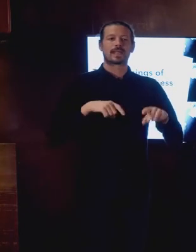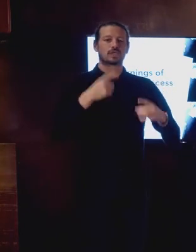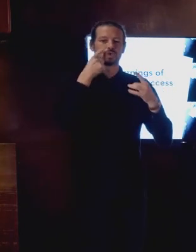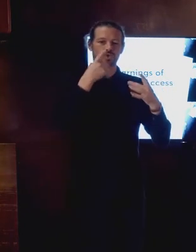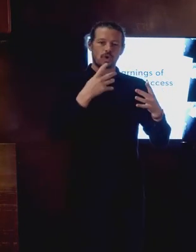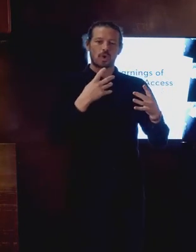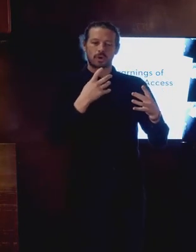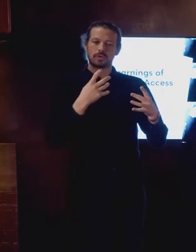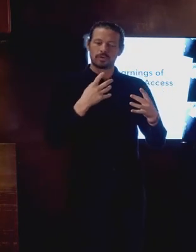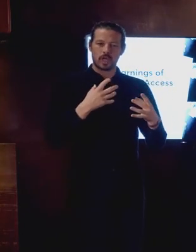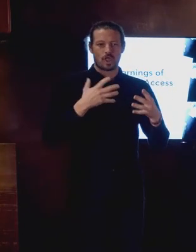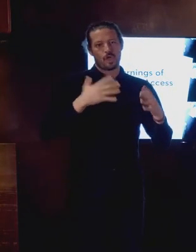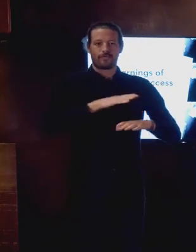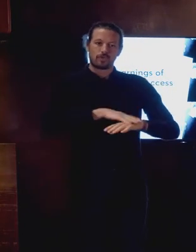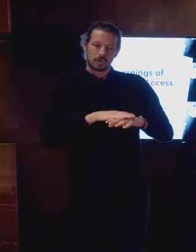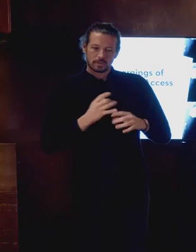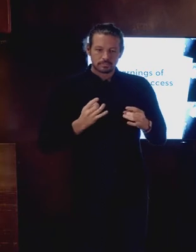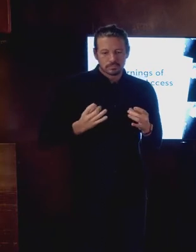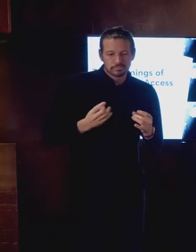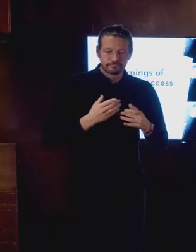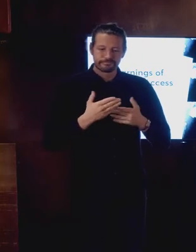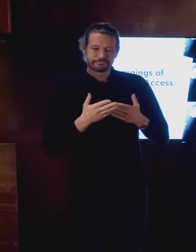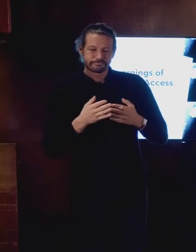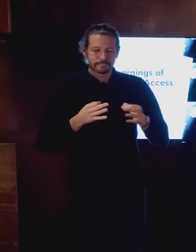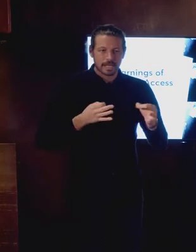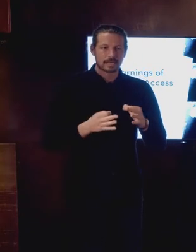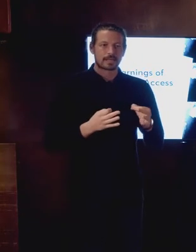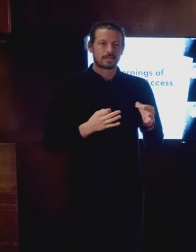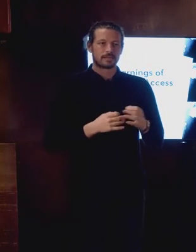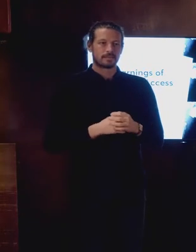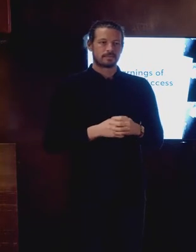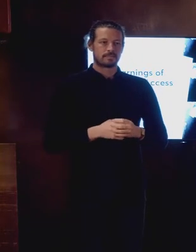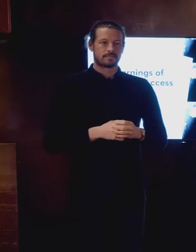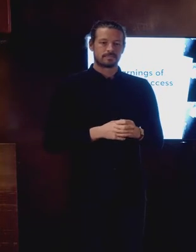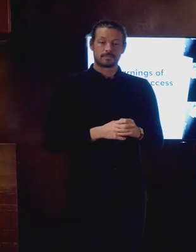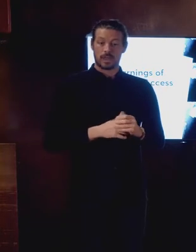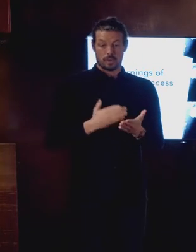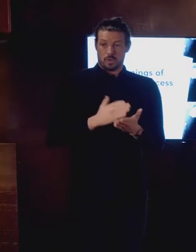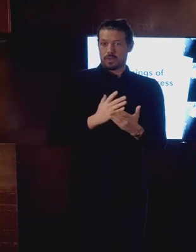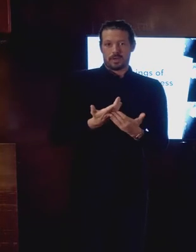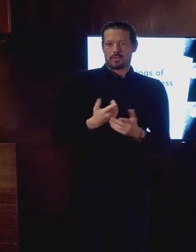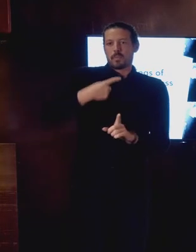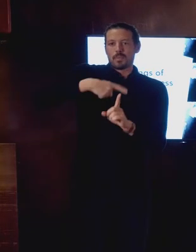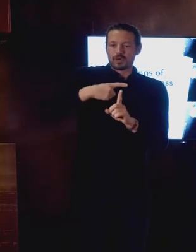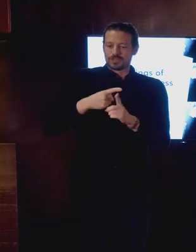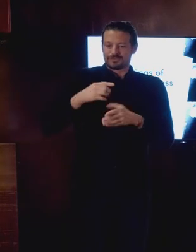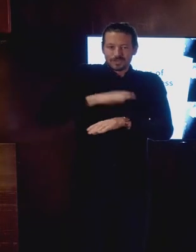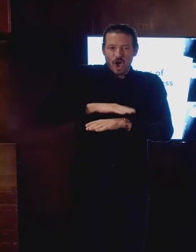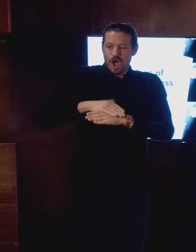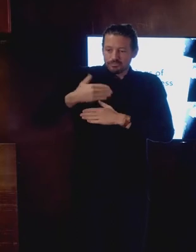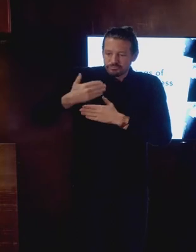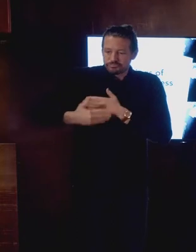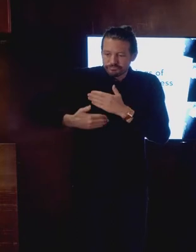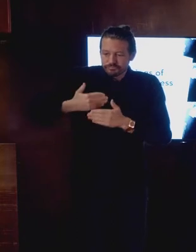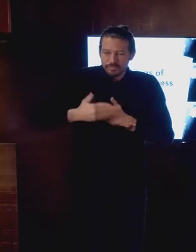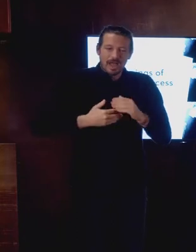This show took a bit of quite a lot of time, and that has been a good thing. So there's been a few